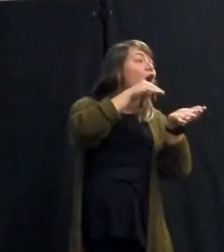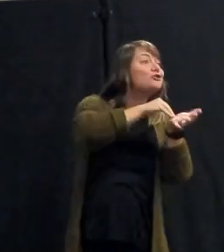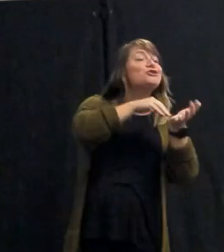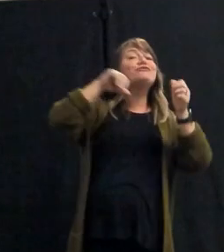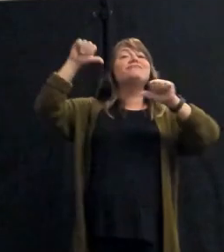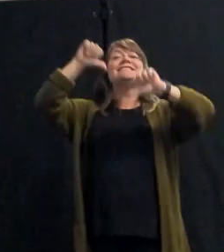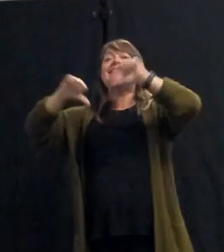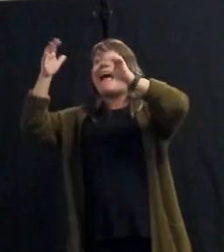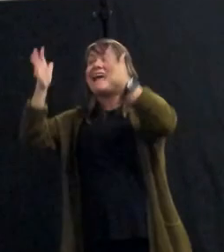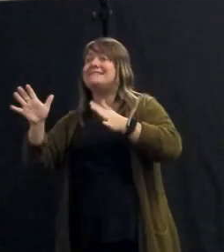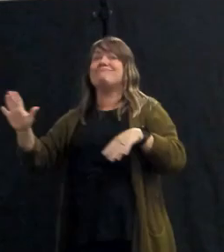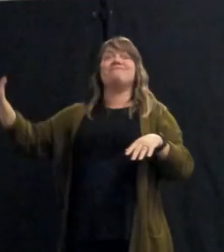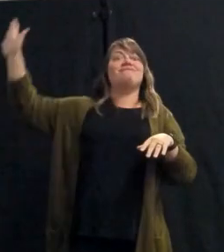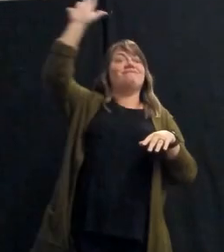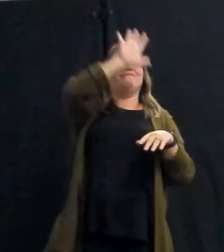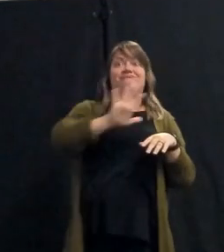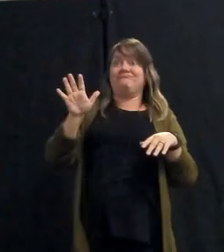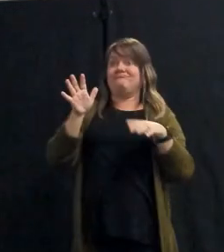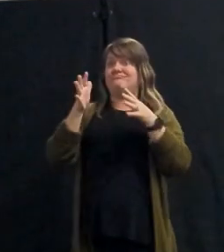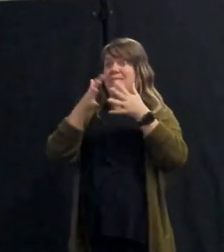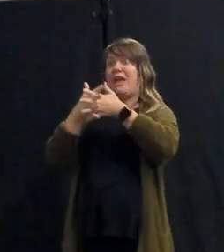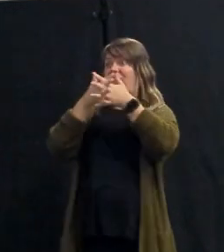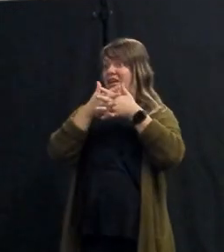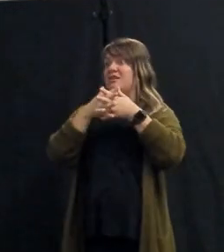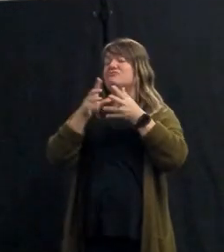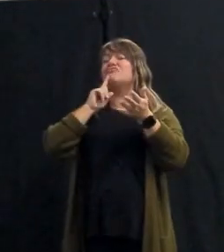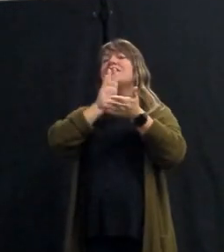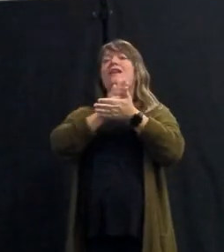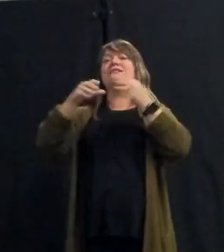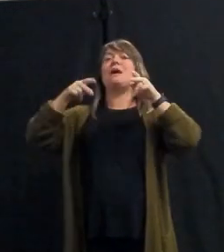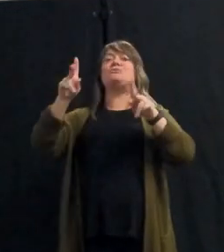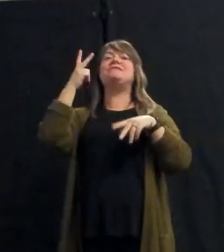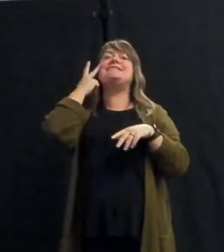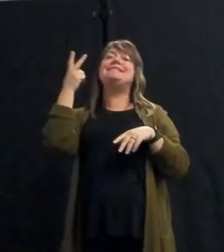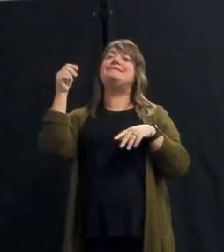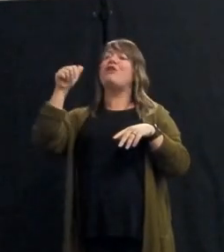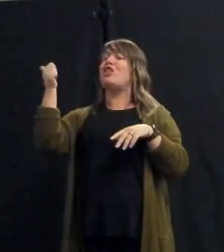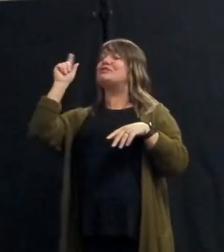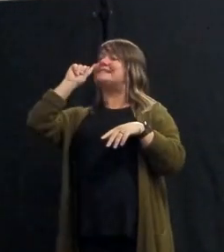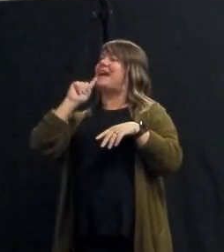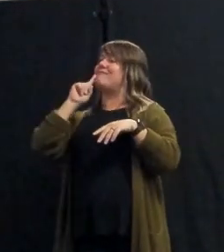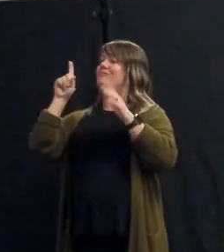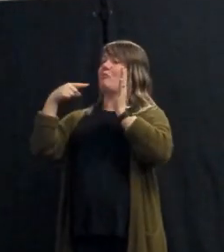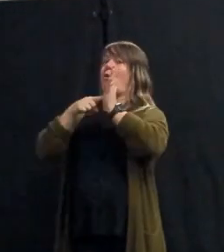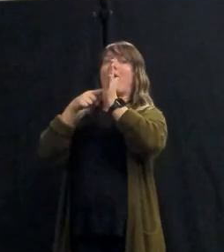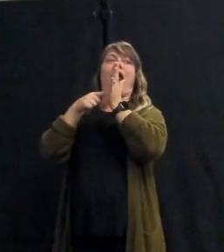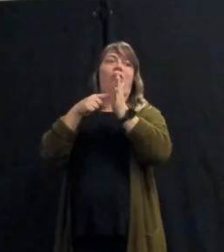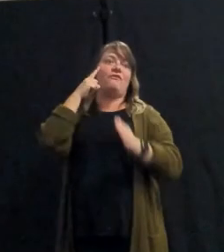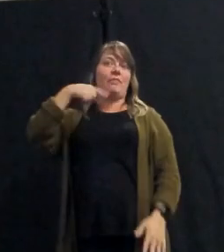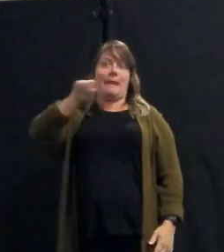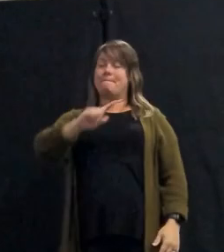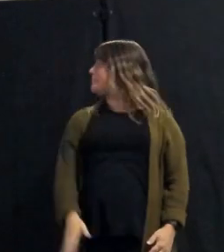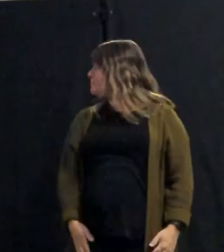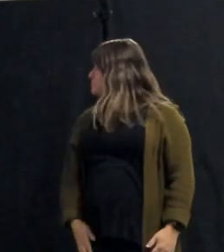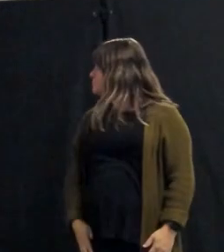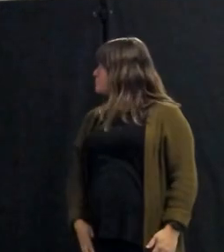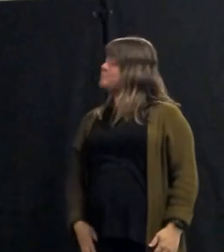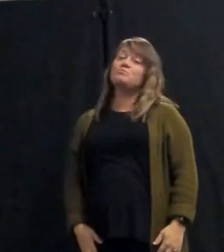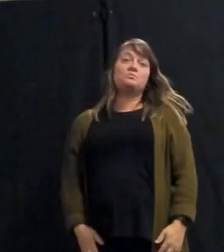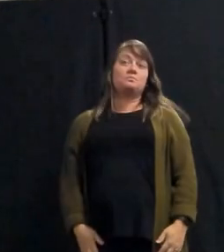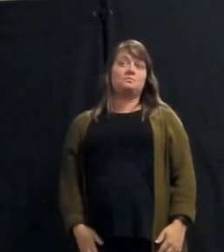be able to talk with other deaf doctors and deaf scientists from all over America. It was a really nice opportunity to see some deaf